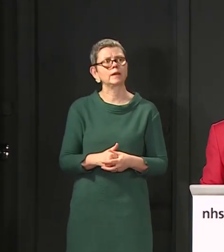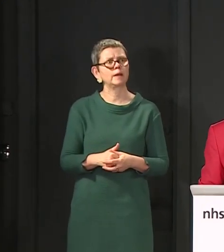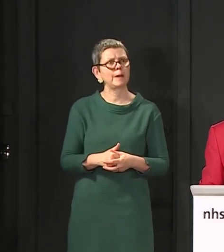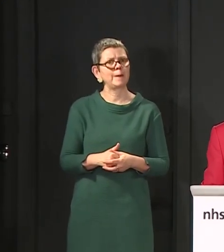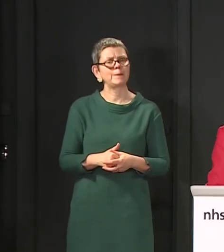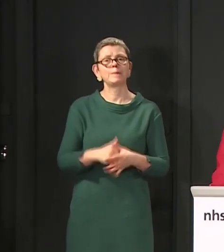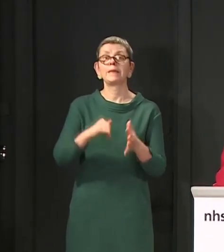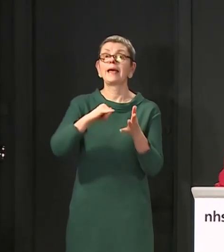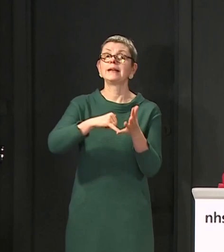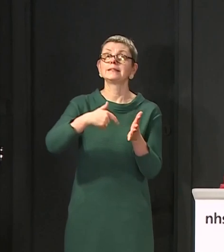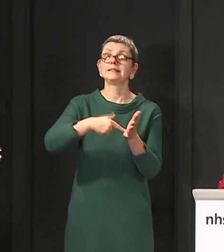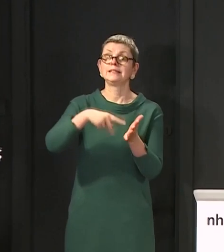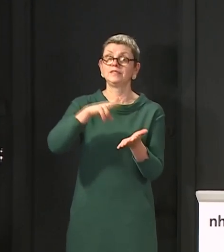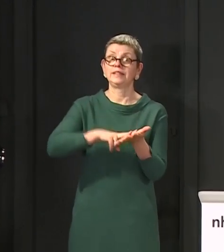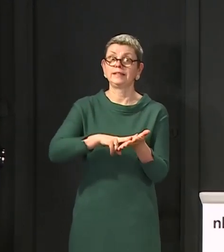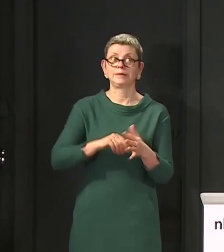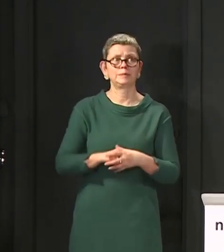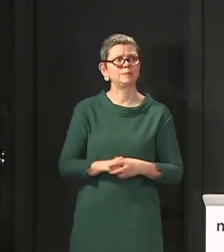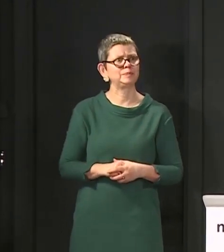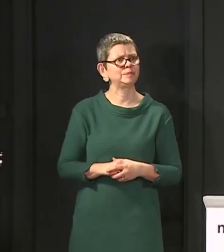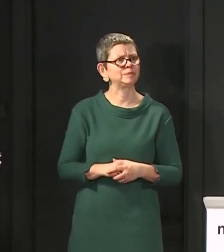from STV?